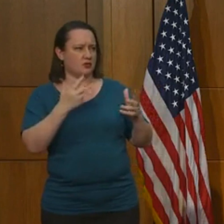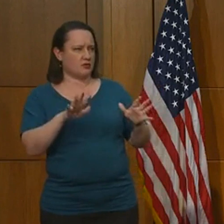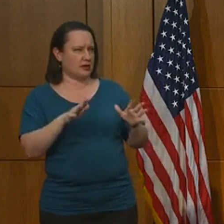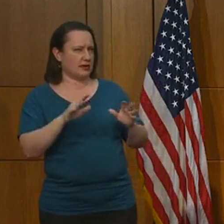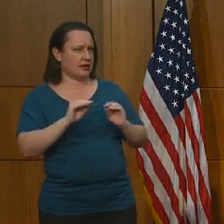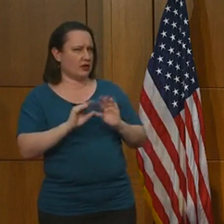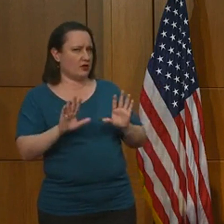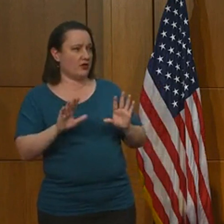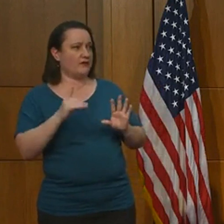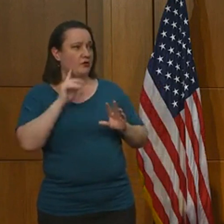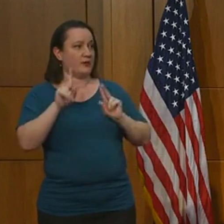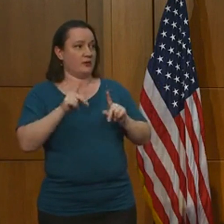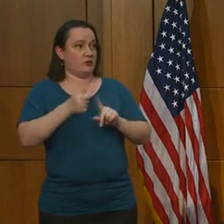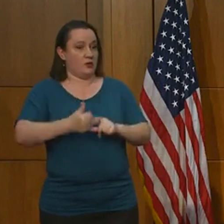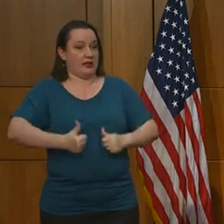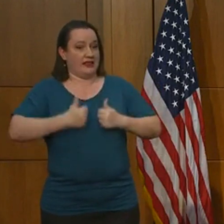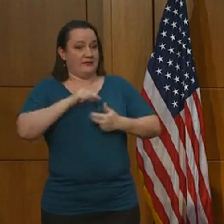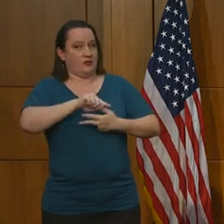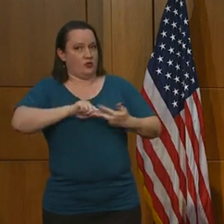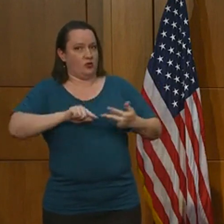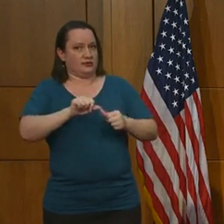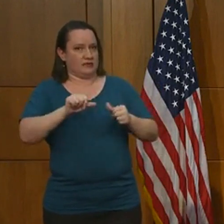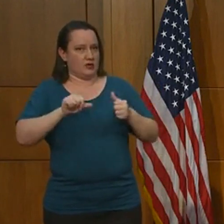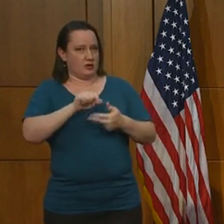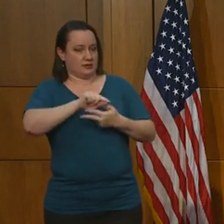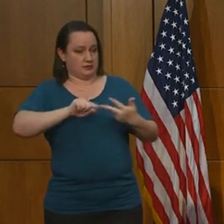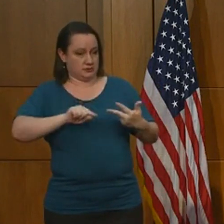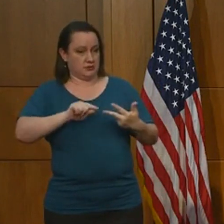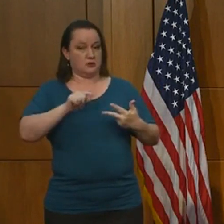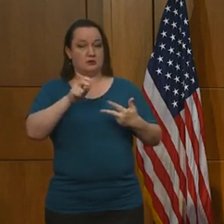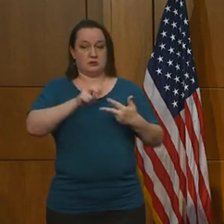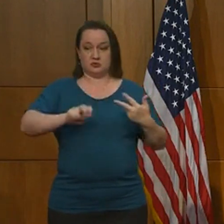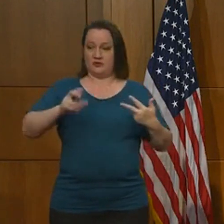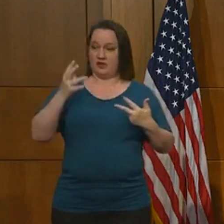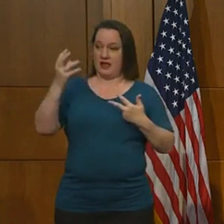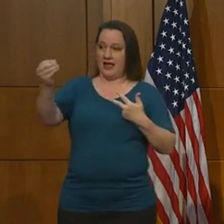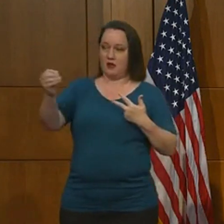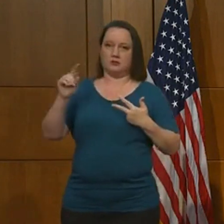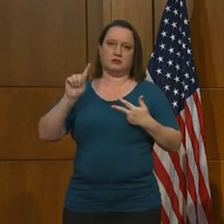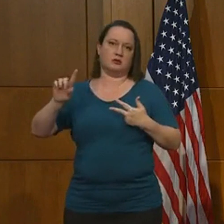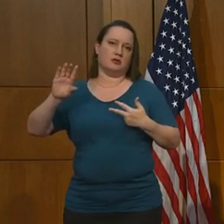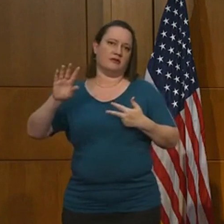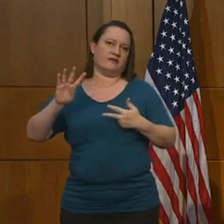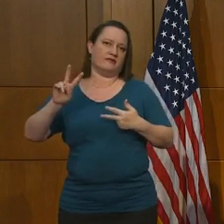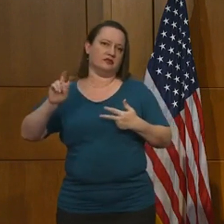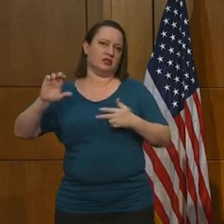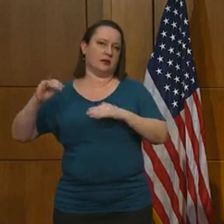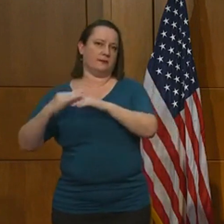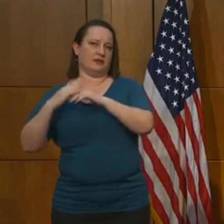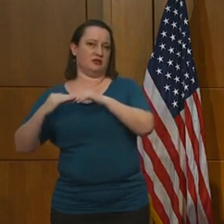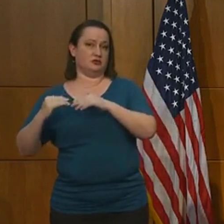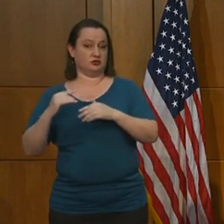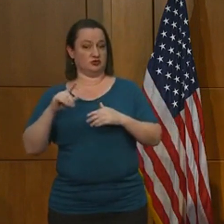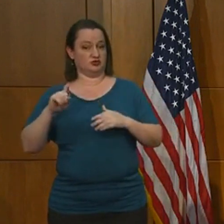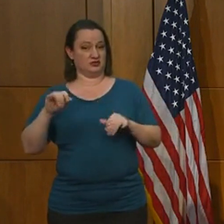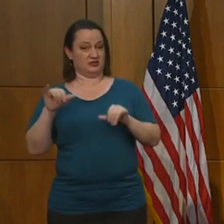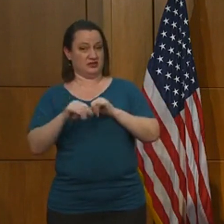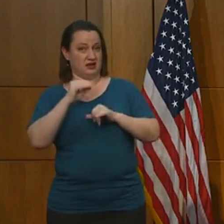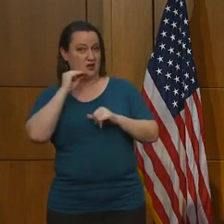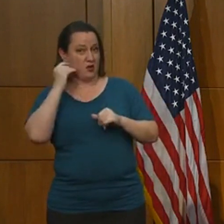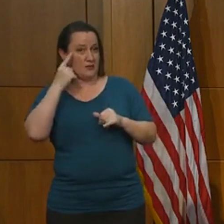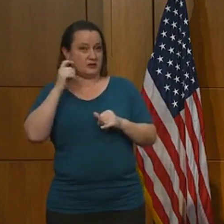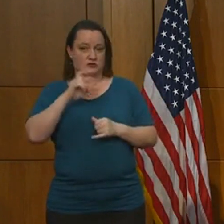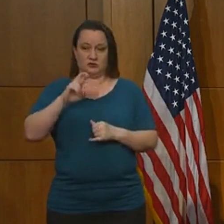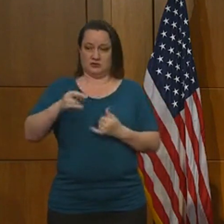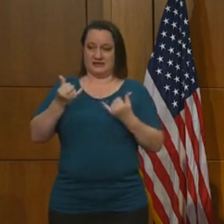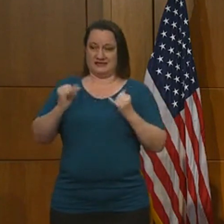be clear, I'm saying for people that live in Richmond and in Northern Virginia and traveling outside to, say, Virginia Beach, should they not be doing that, given that Richmond